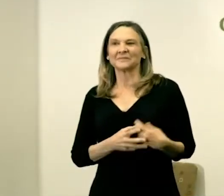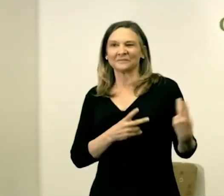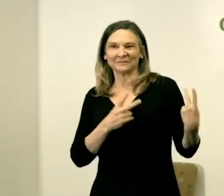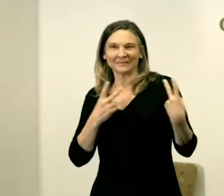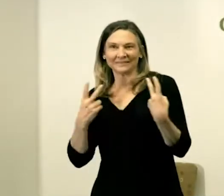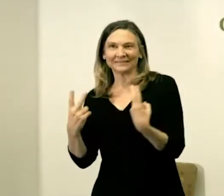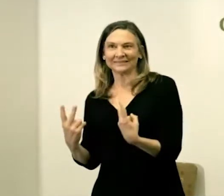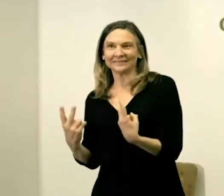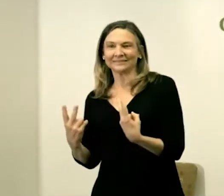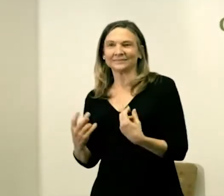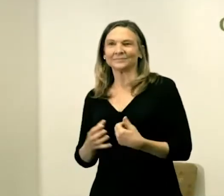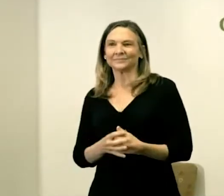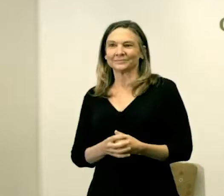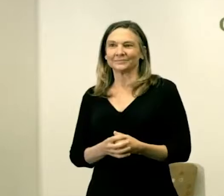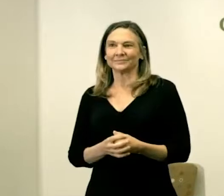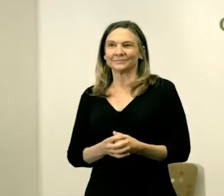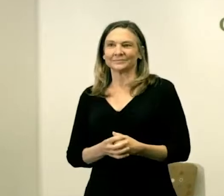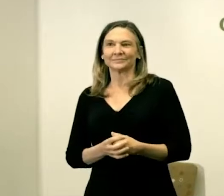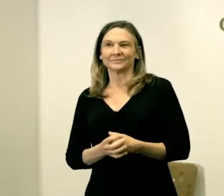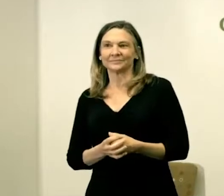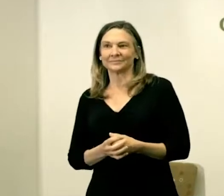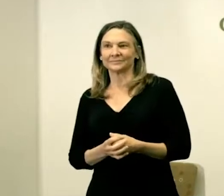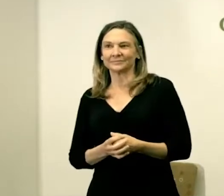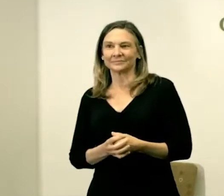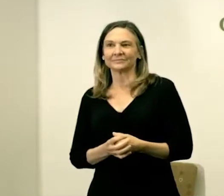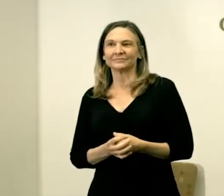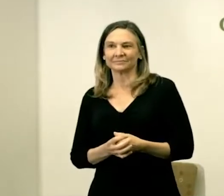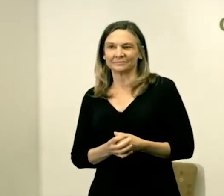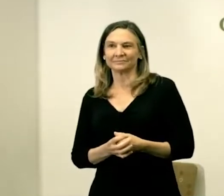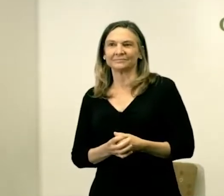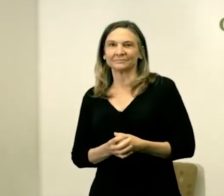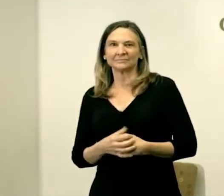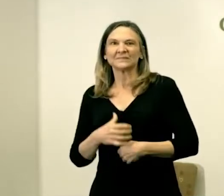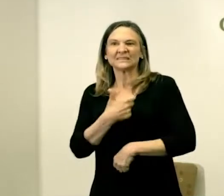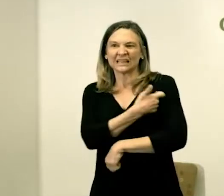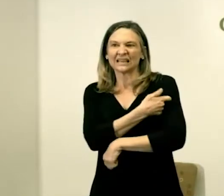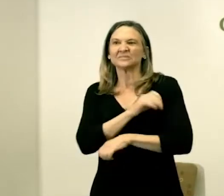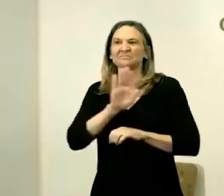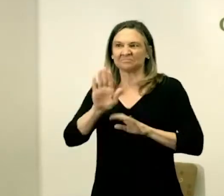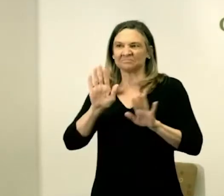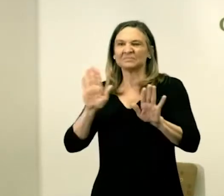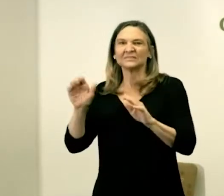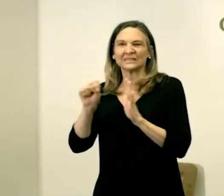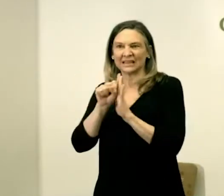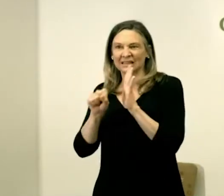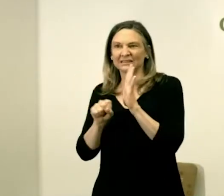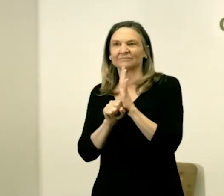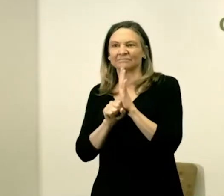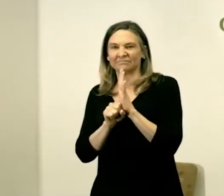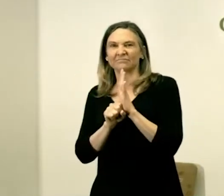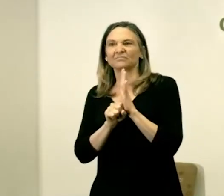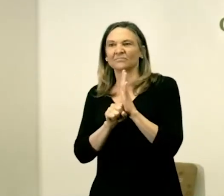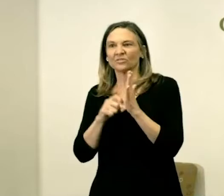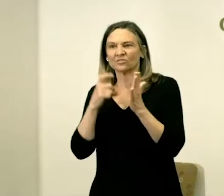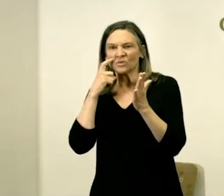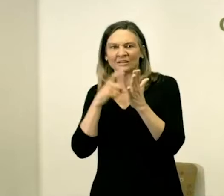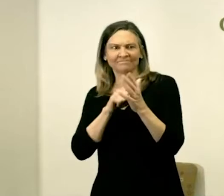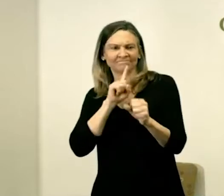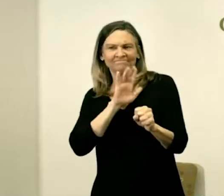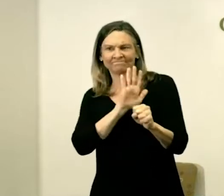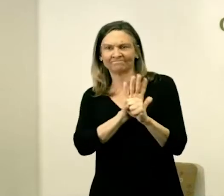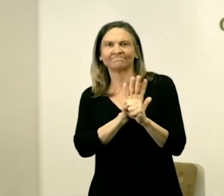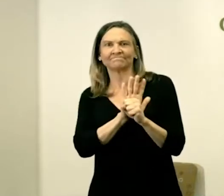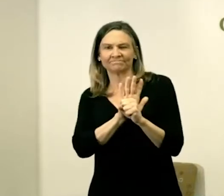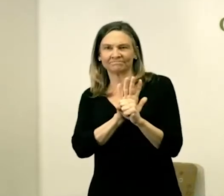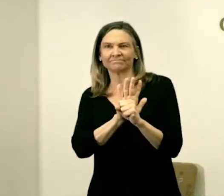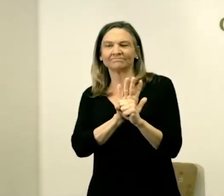of vaccination centers throughout the state in recognition of the scale and commitment